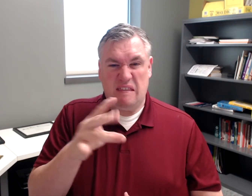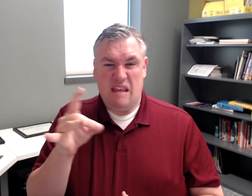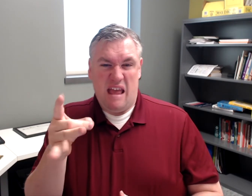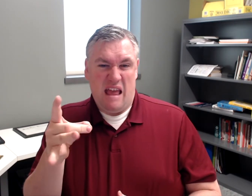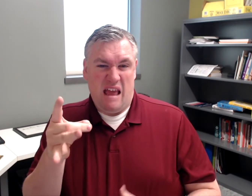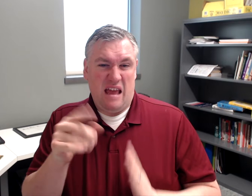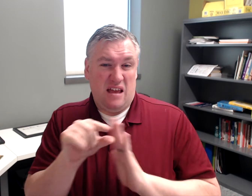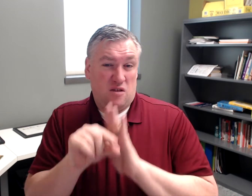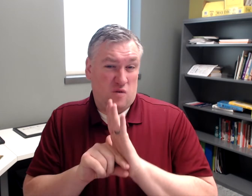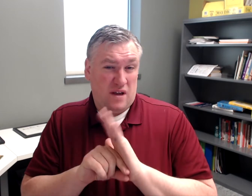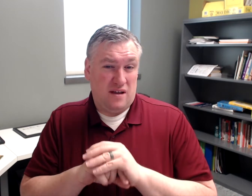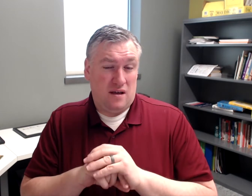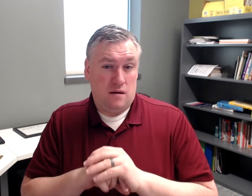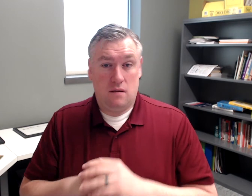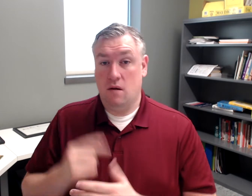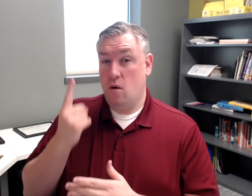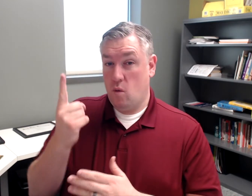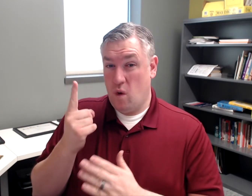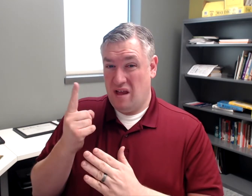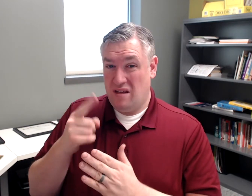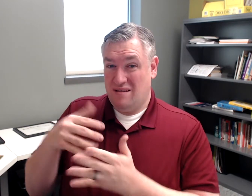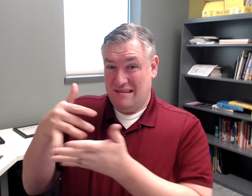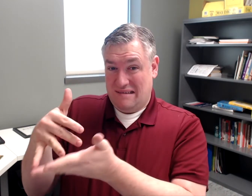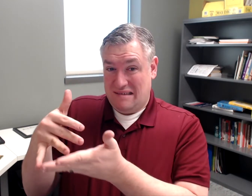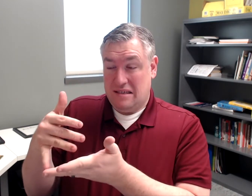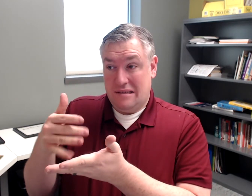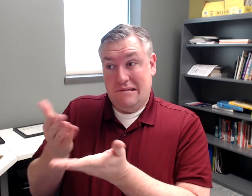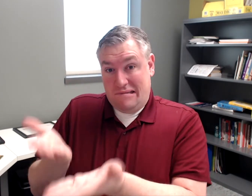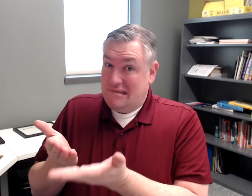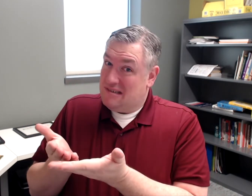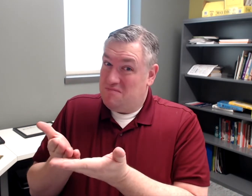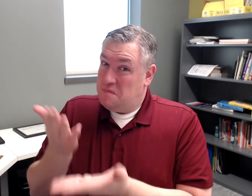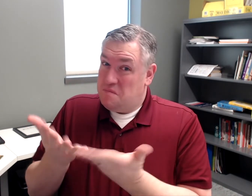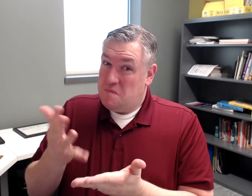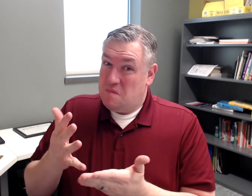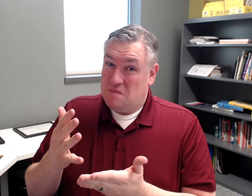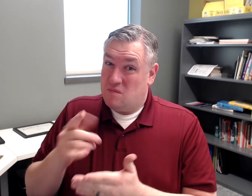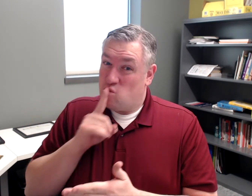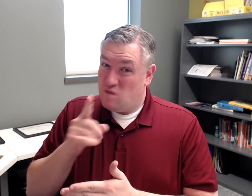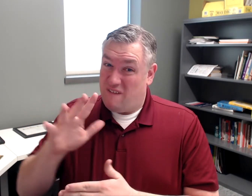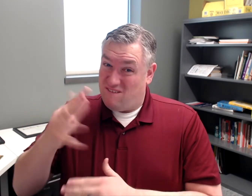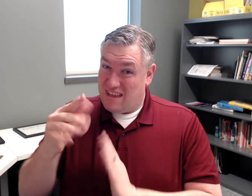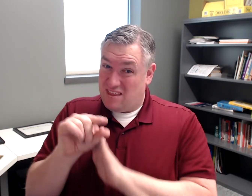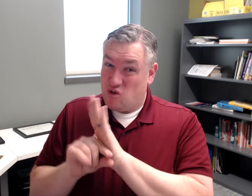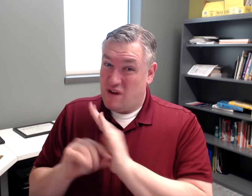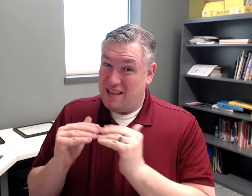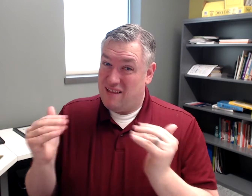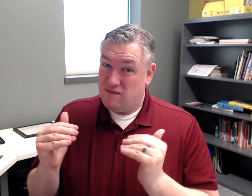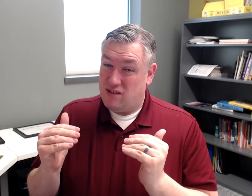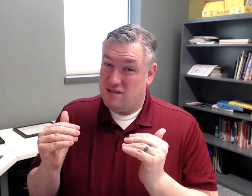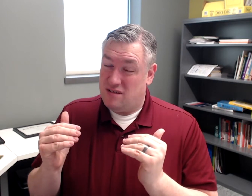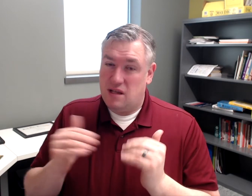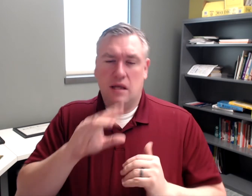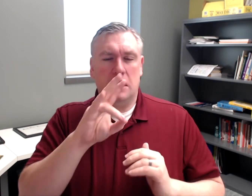reads a seventh or eighth grade reading level. One study suggests that really it's a fifth grade reading level.